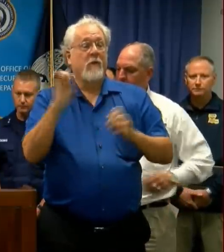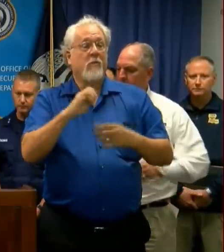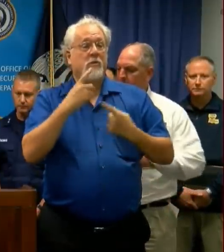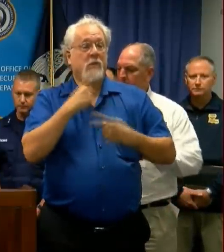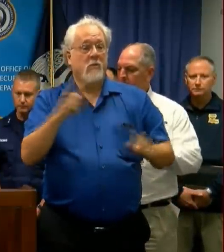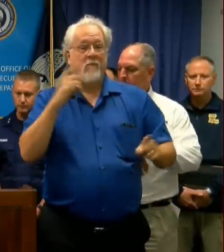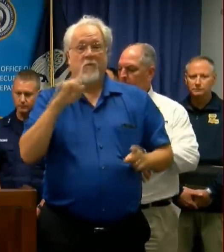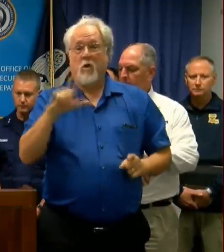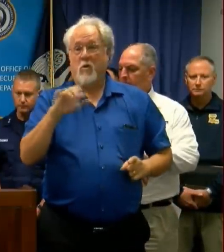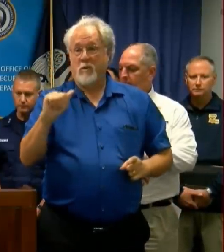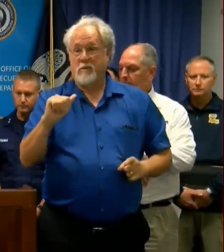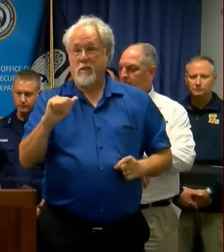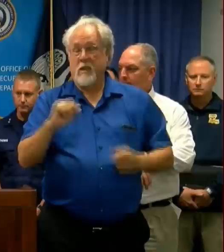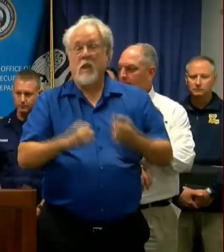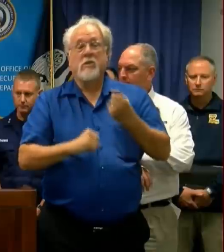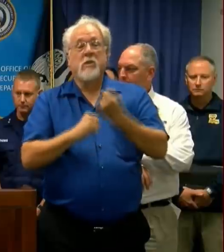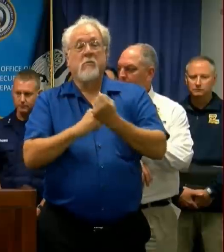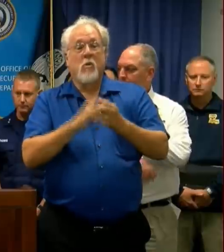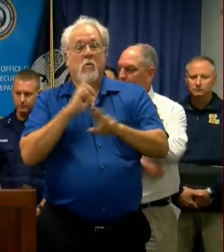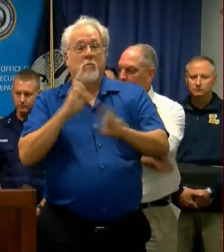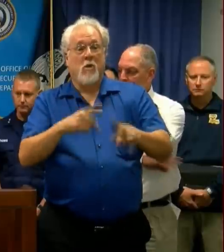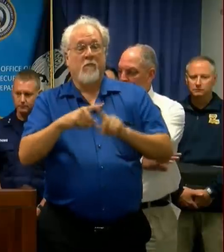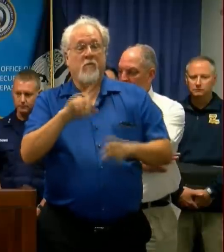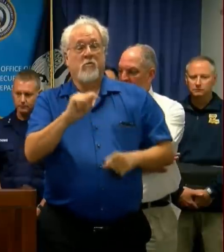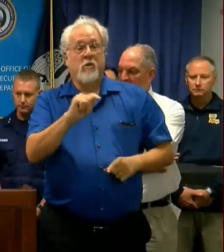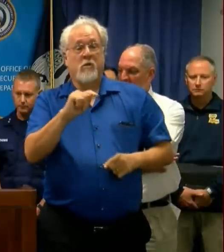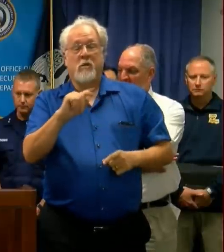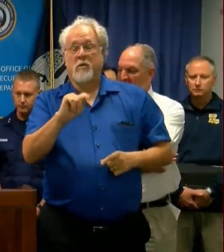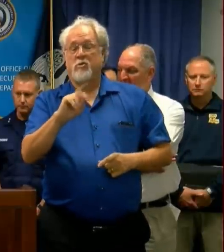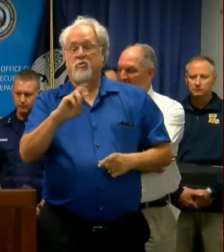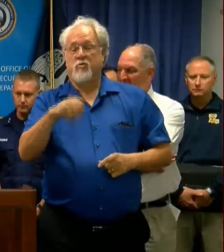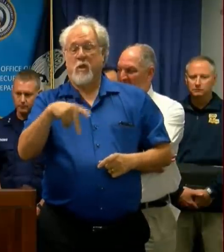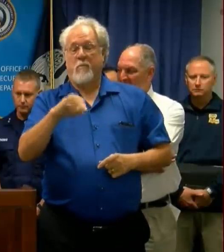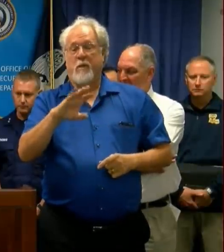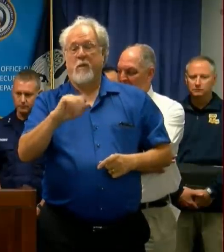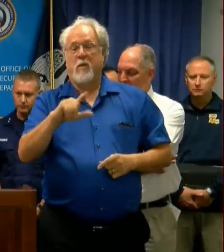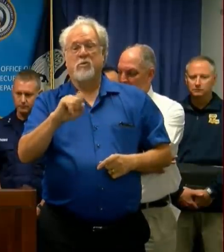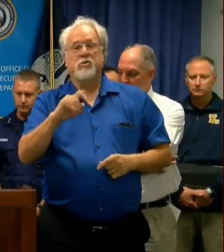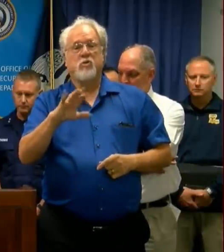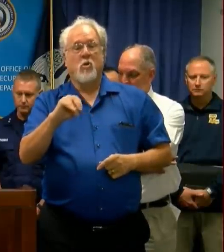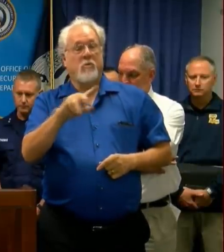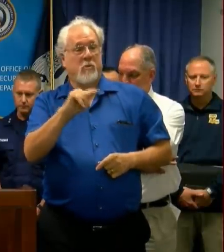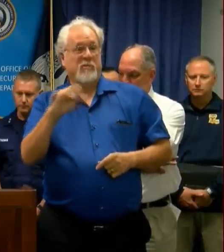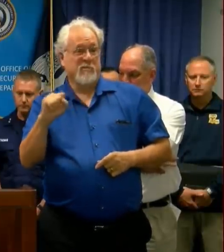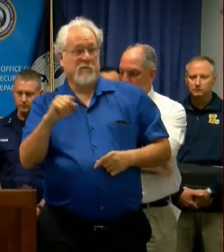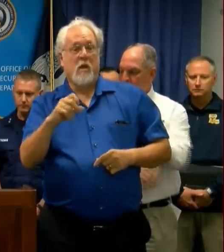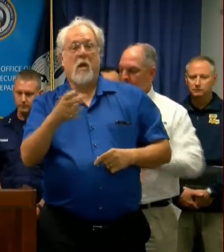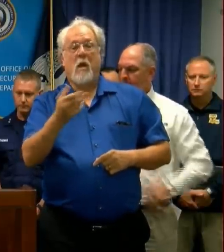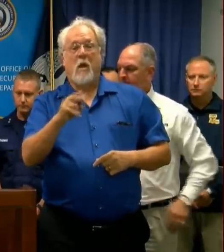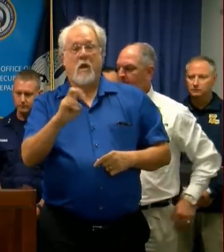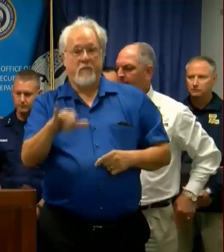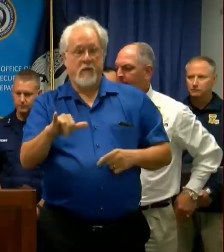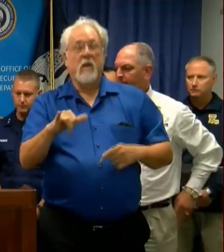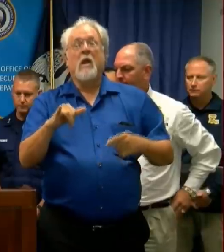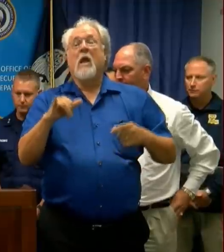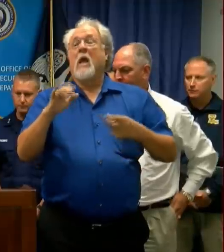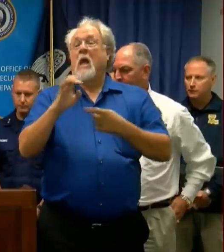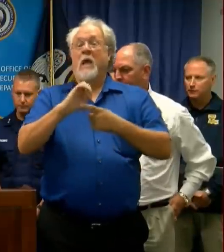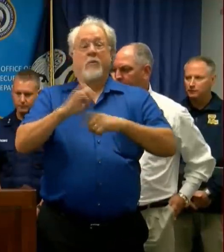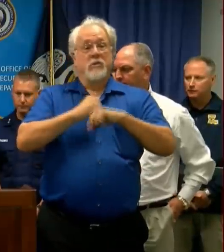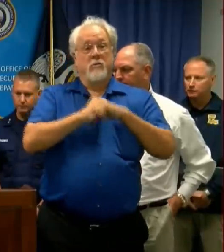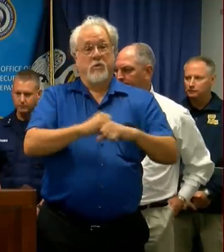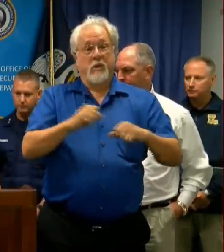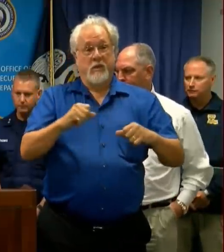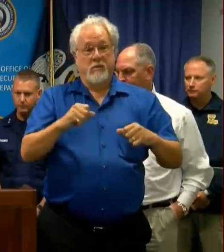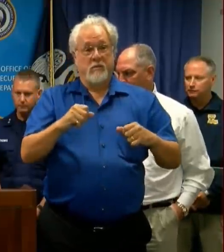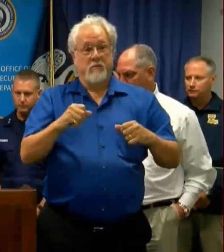state of Louisiana support response efforts for Tropical Storm Harvey. The declaration makes available emergency protective measures